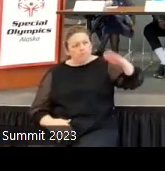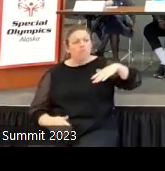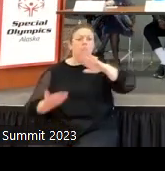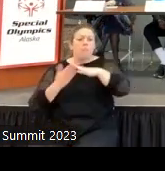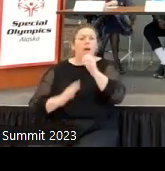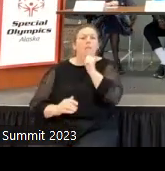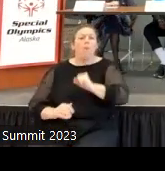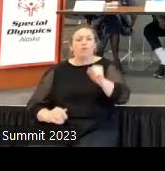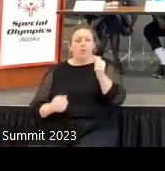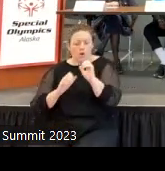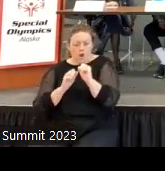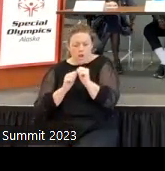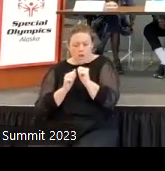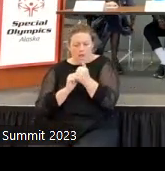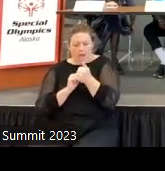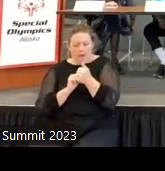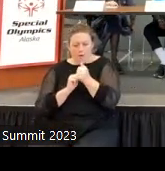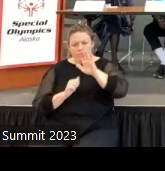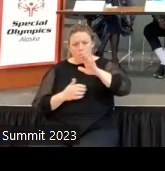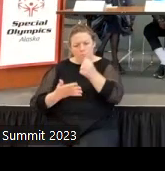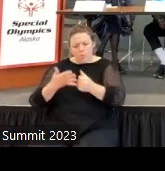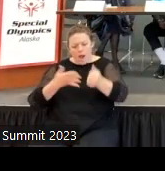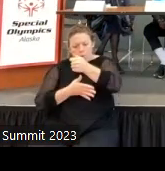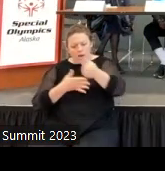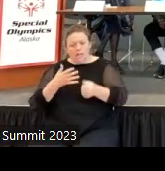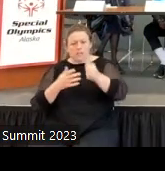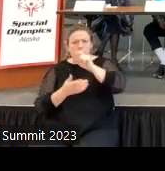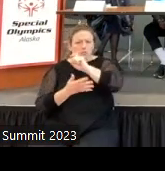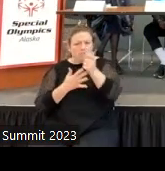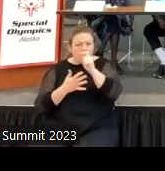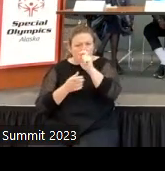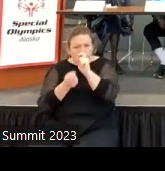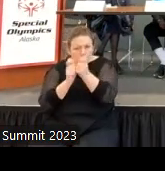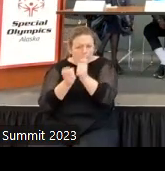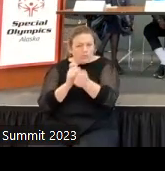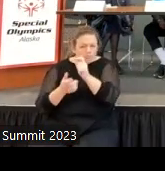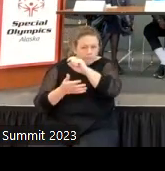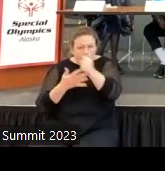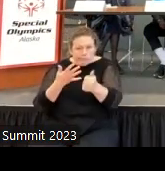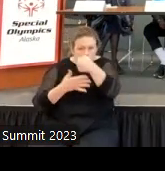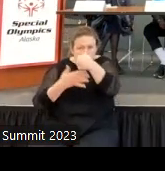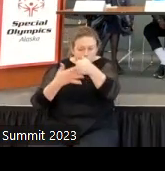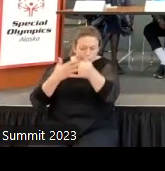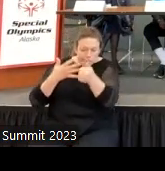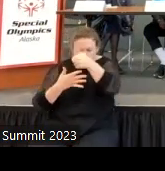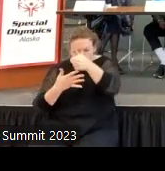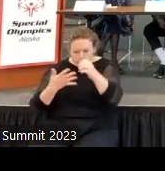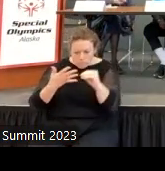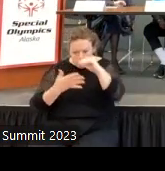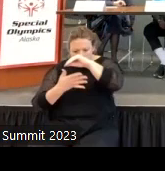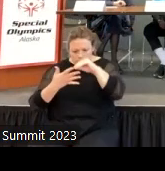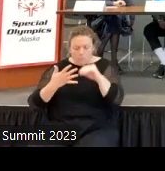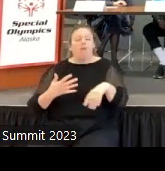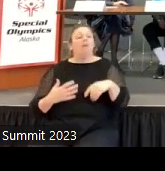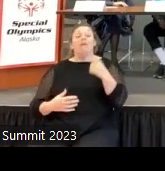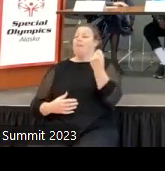I love what Nona said. I thought that was amazing. And one of the things I can tell you that my husband and I decided to do a